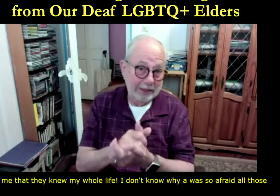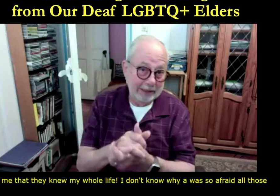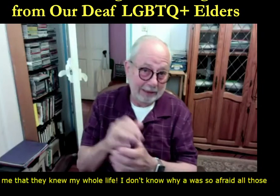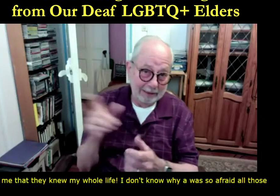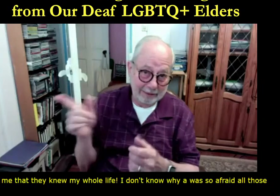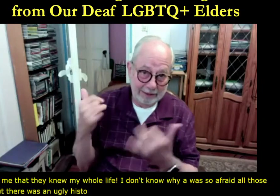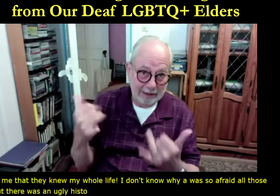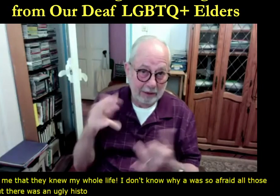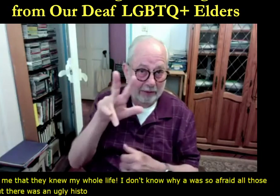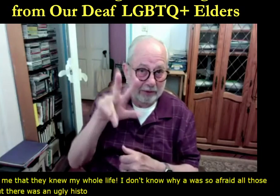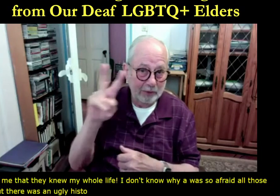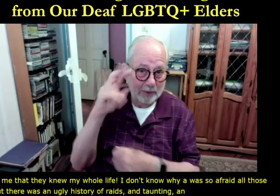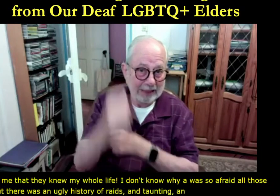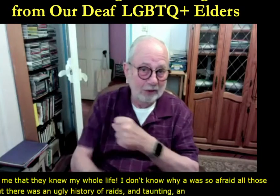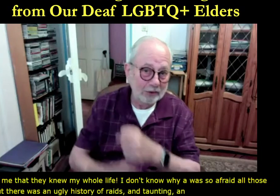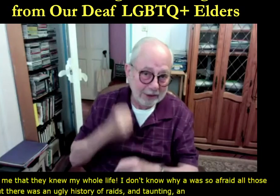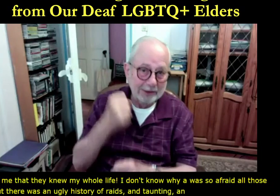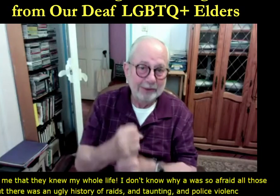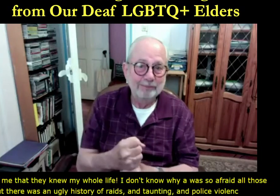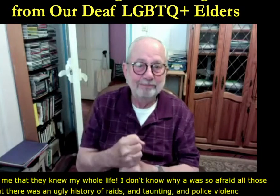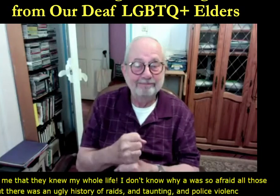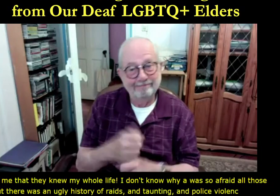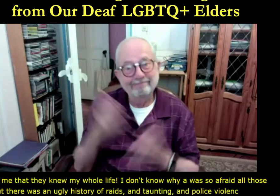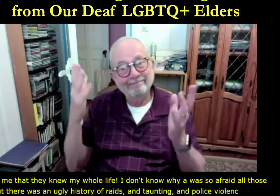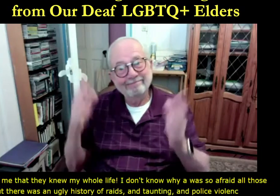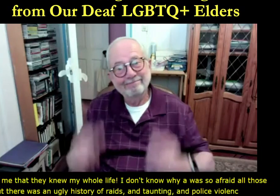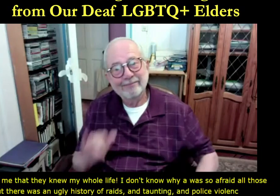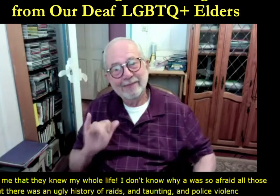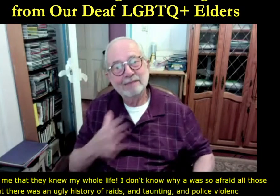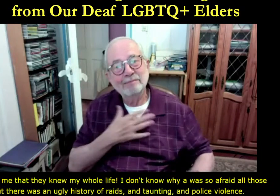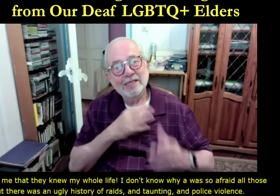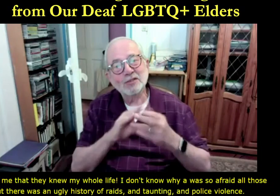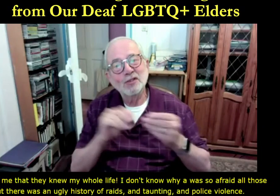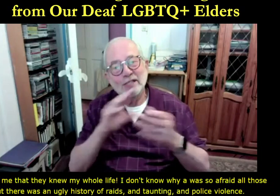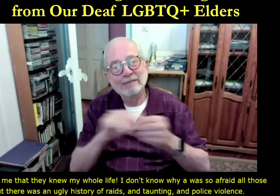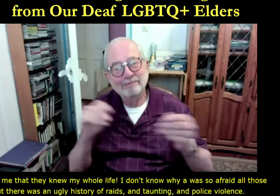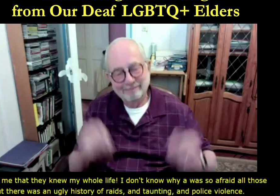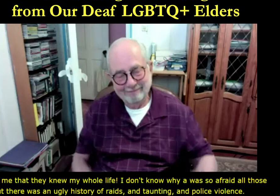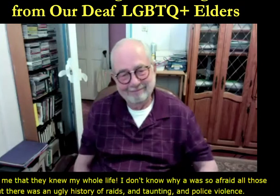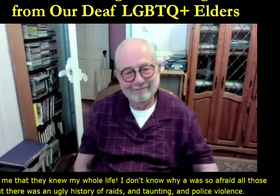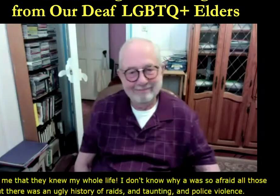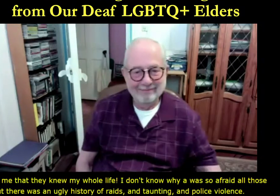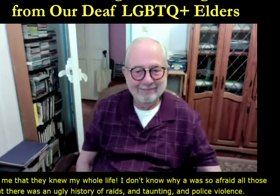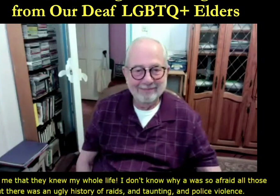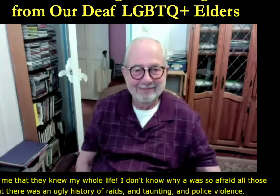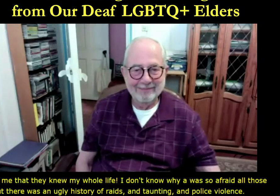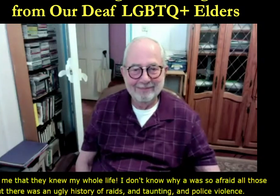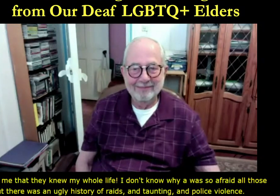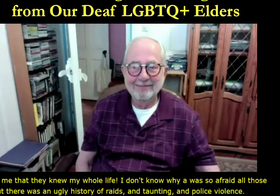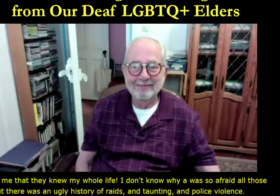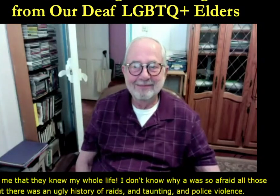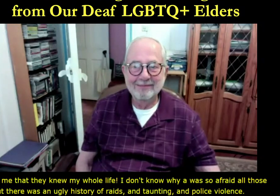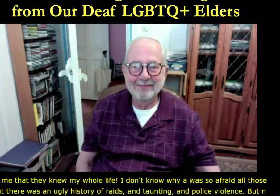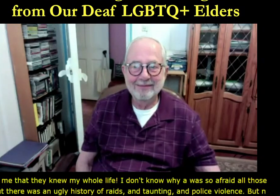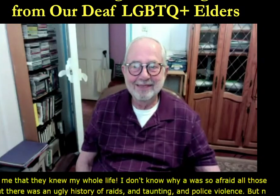i am gay i'm married now 32 years and that's my story terrific